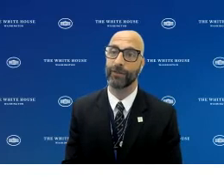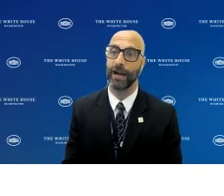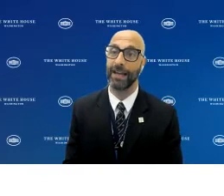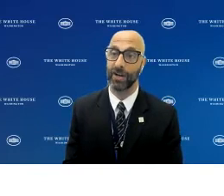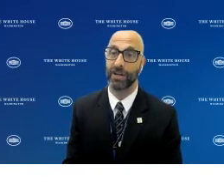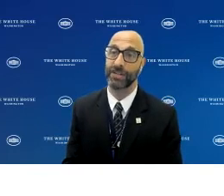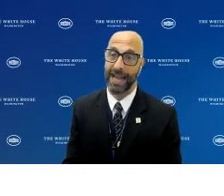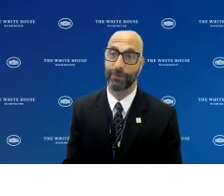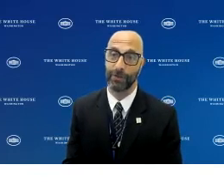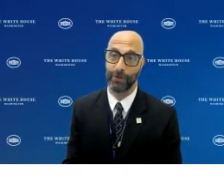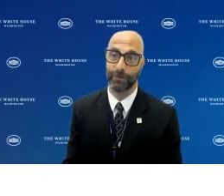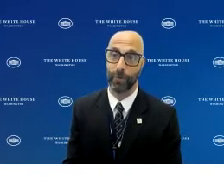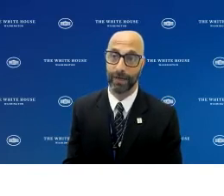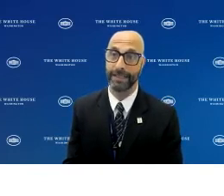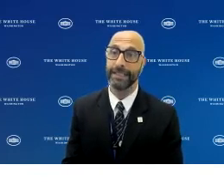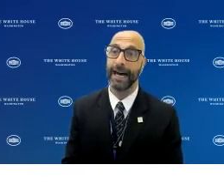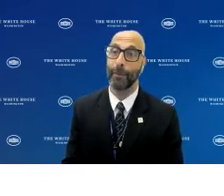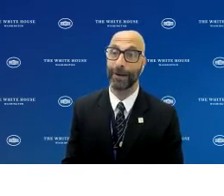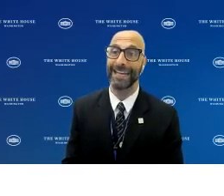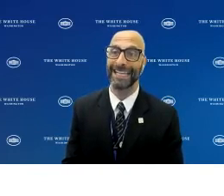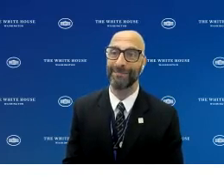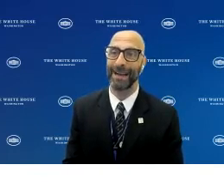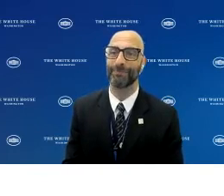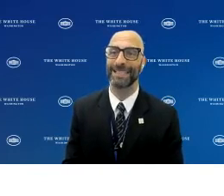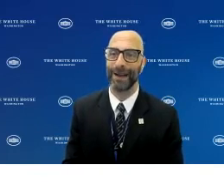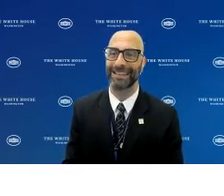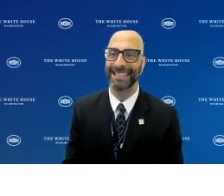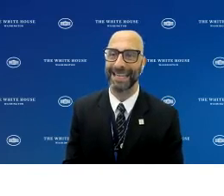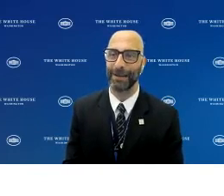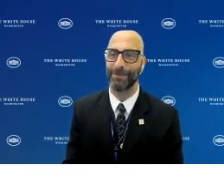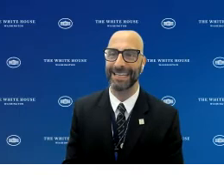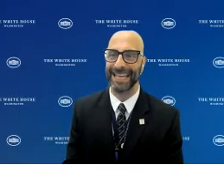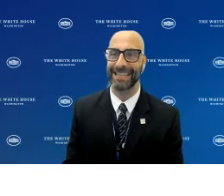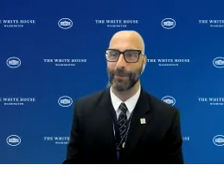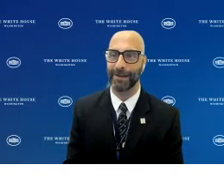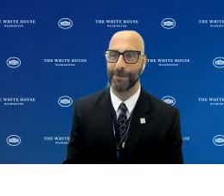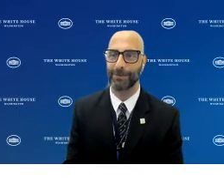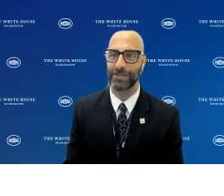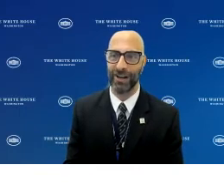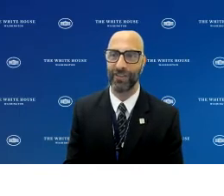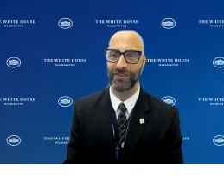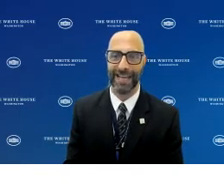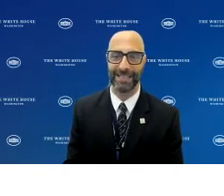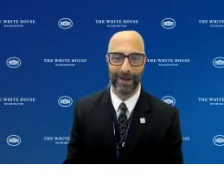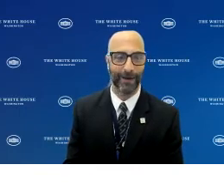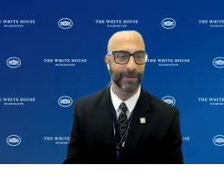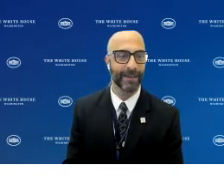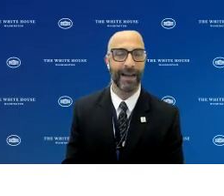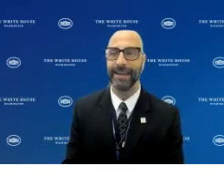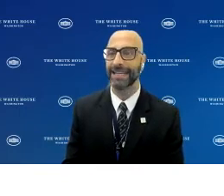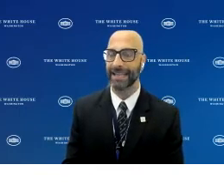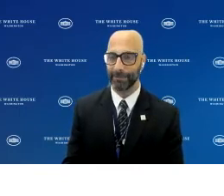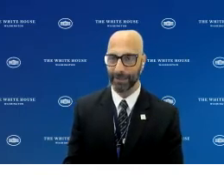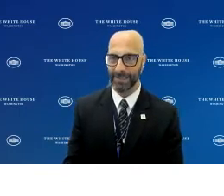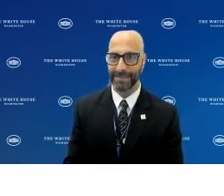our strategy for encouraging hyper-local work. We're going to get some best practices, and I'm going to be excited that we're going to be able to share those as